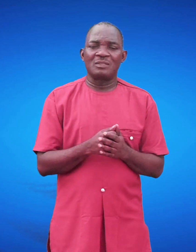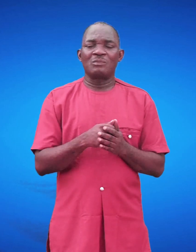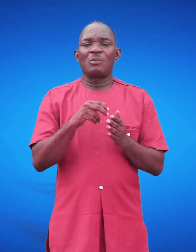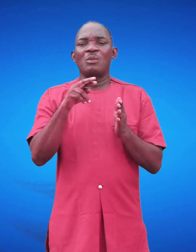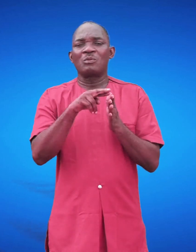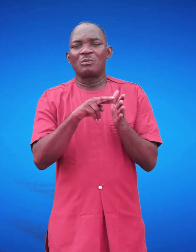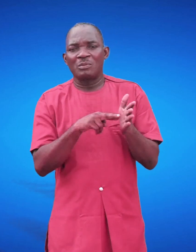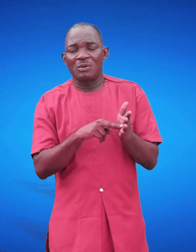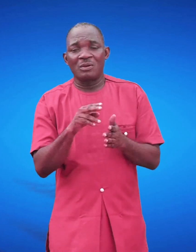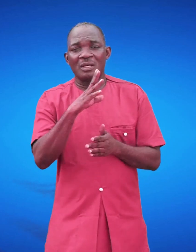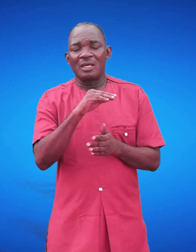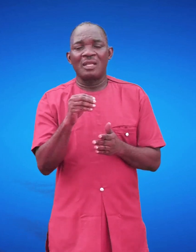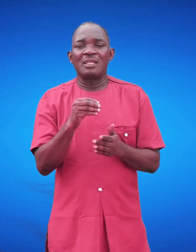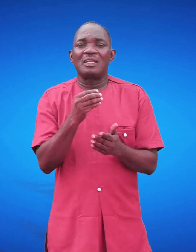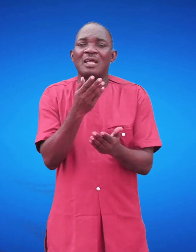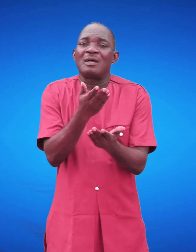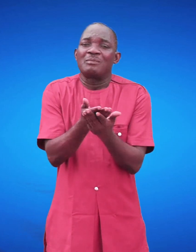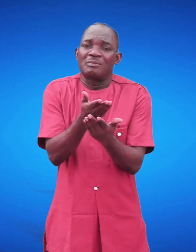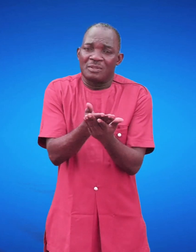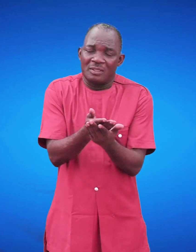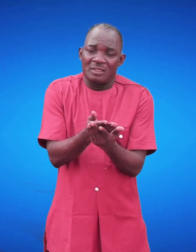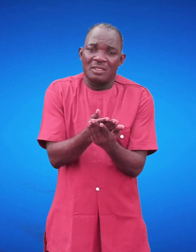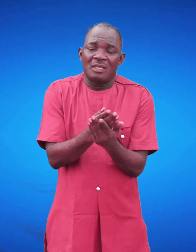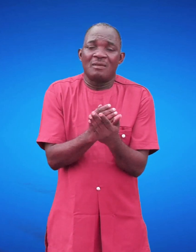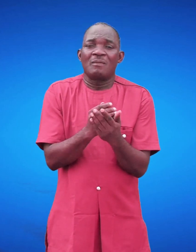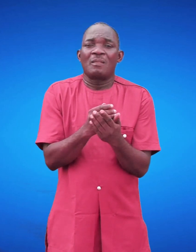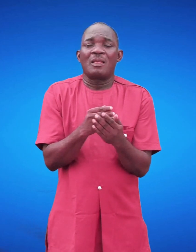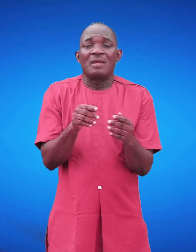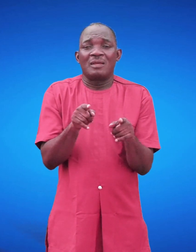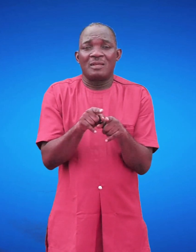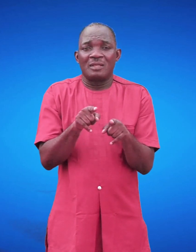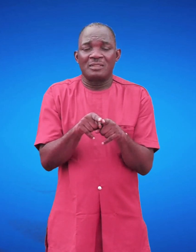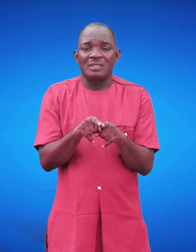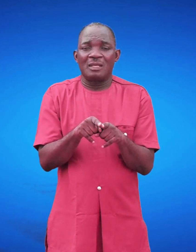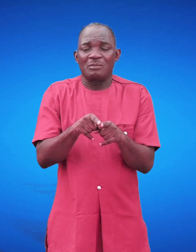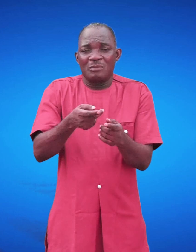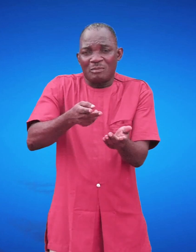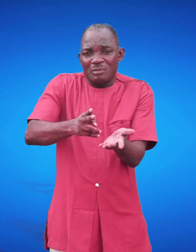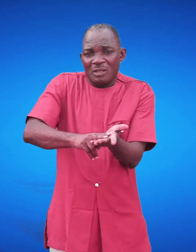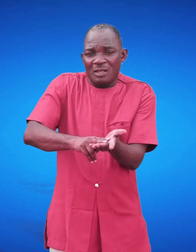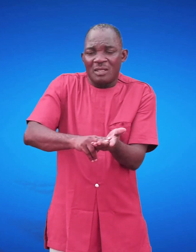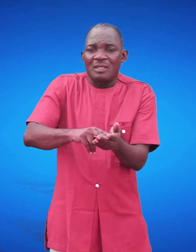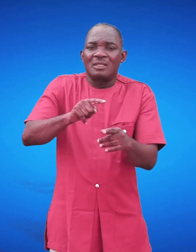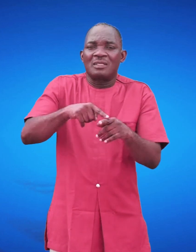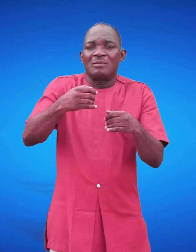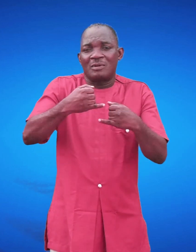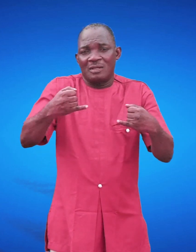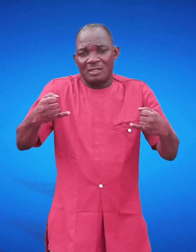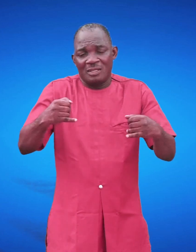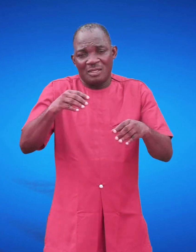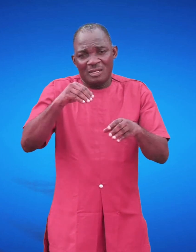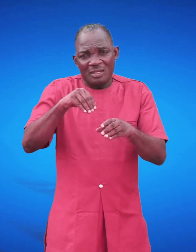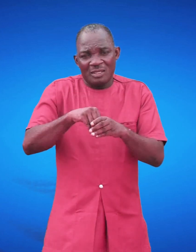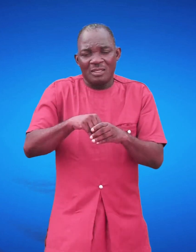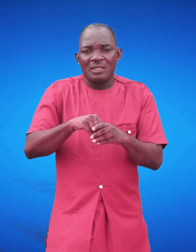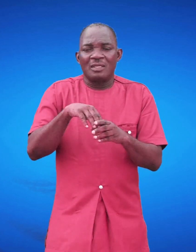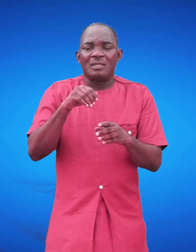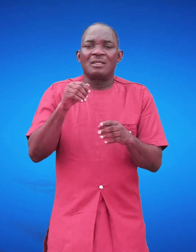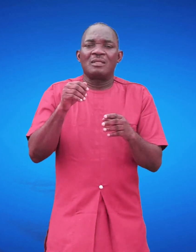and appeals as per stipulated timelines in the Case